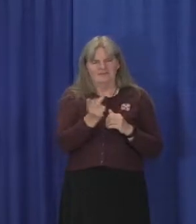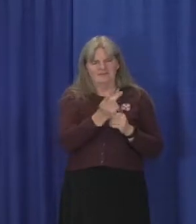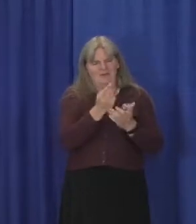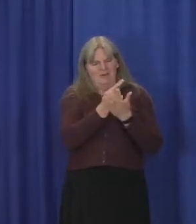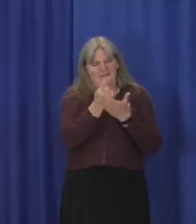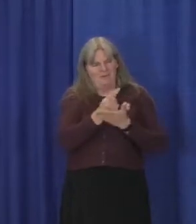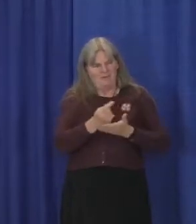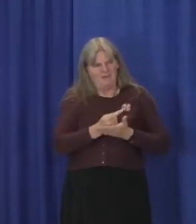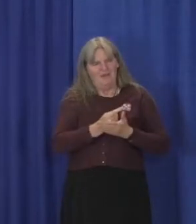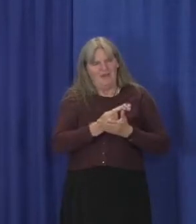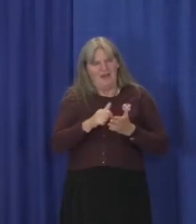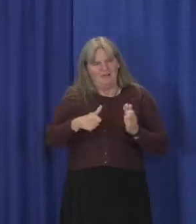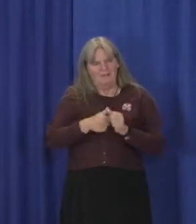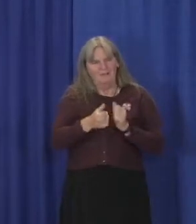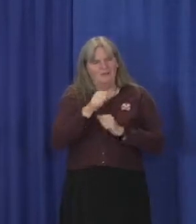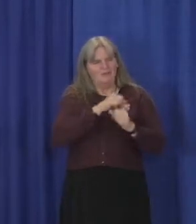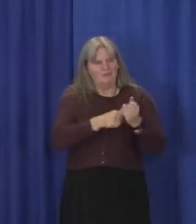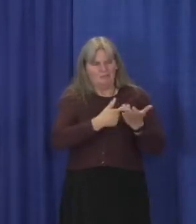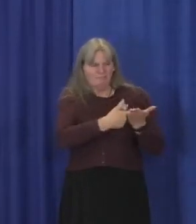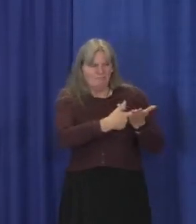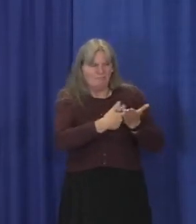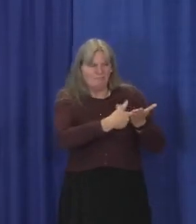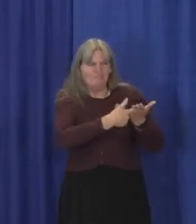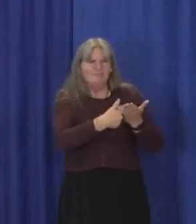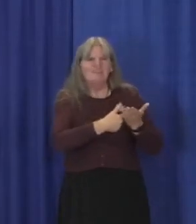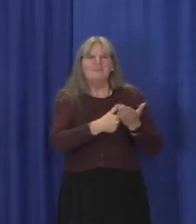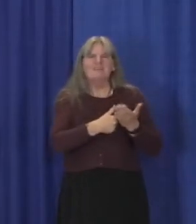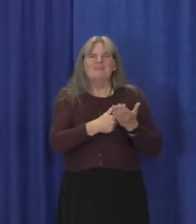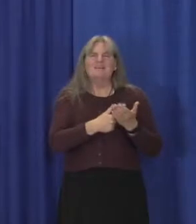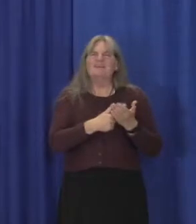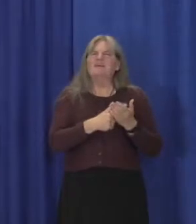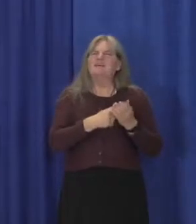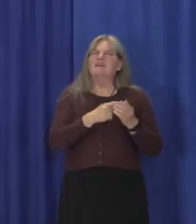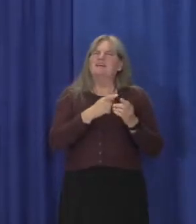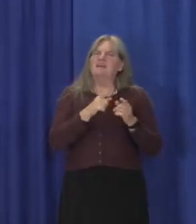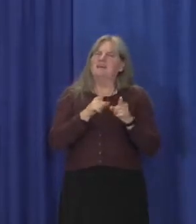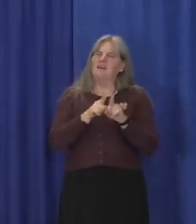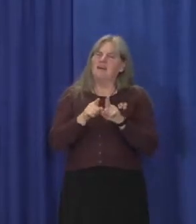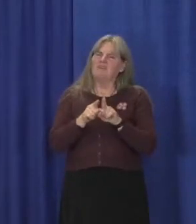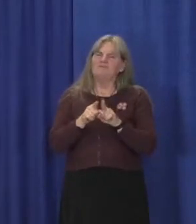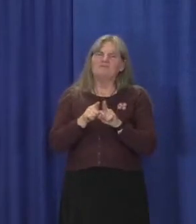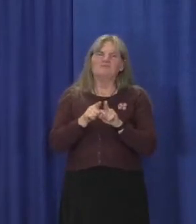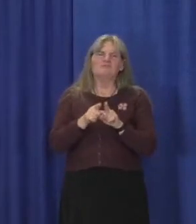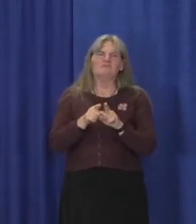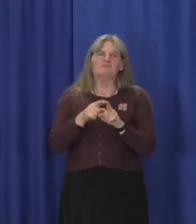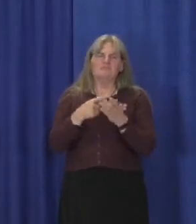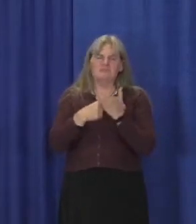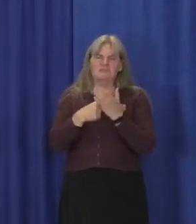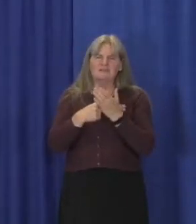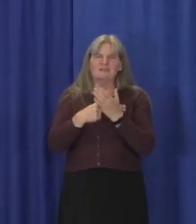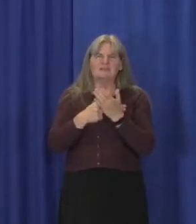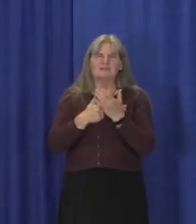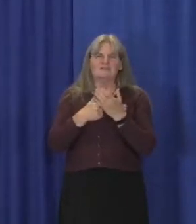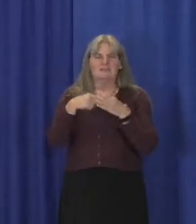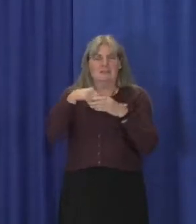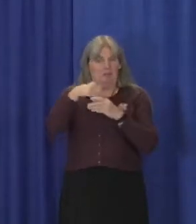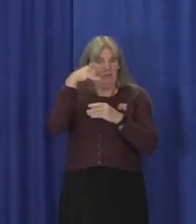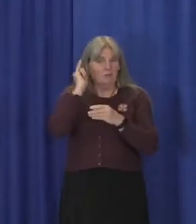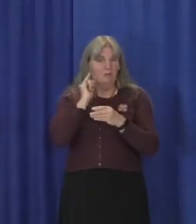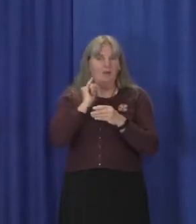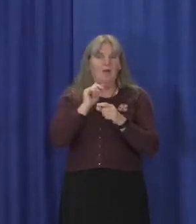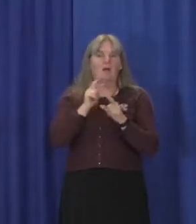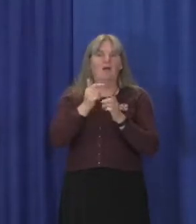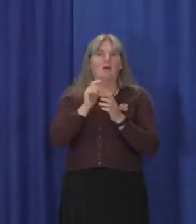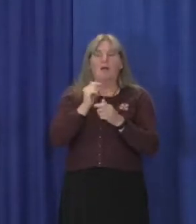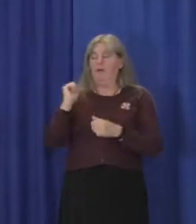Chief Medical Officer of Health. And there's constant conversations happening internally, nationally, and we will